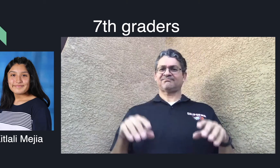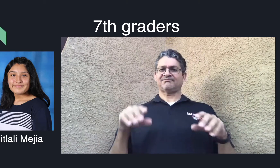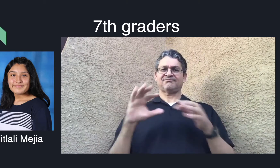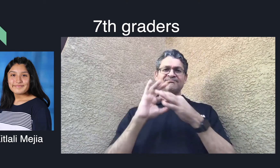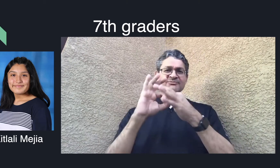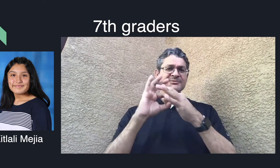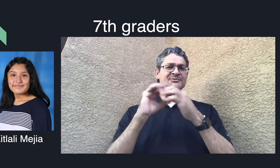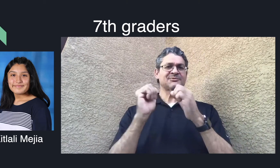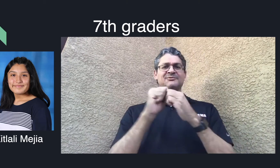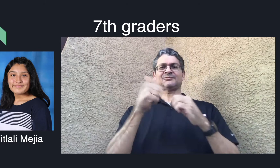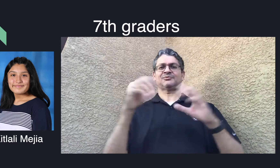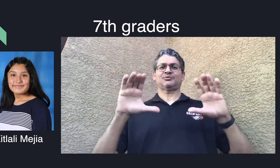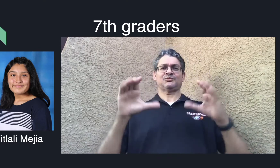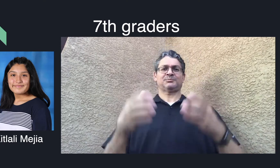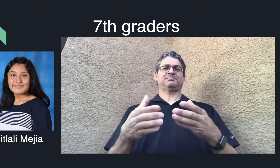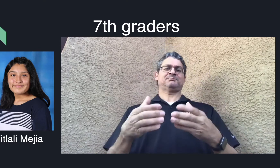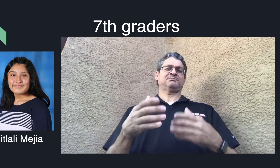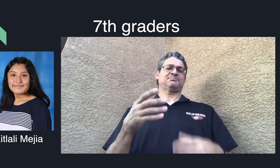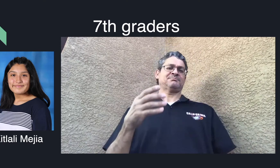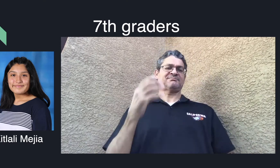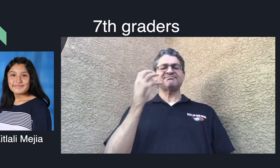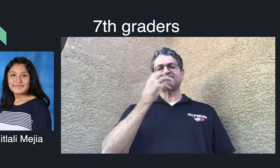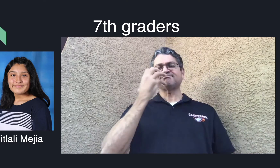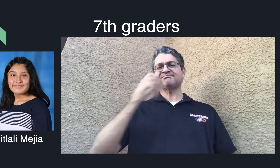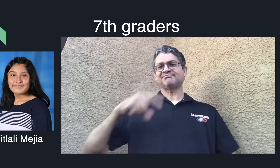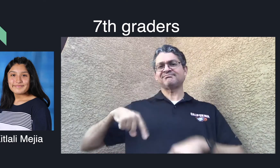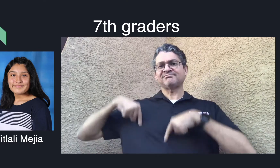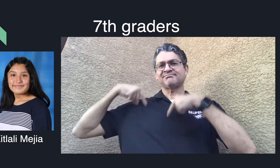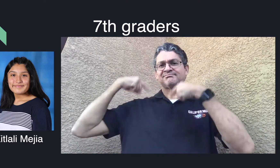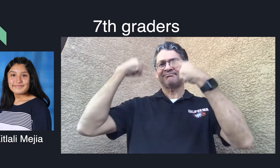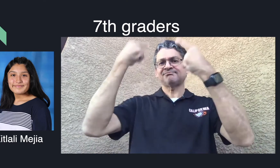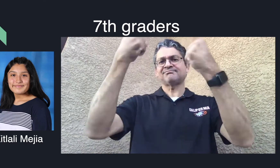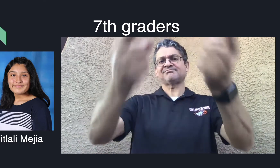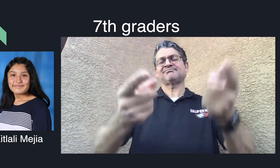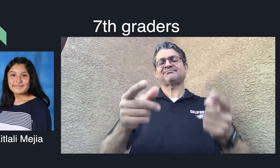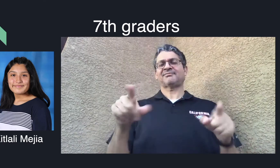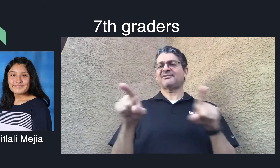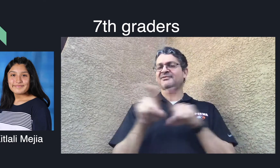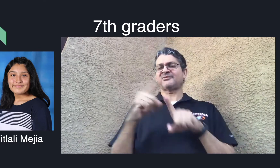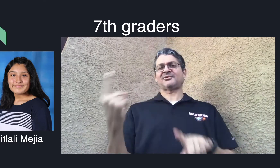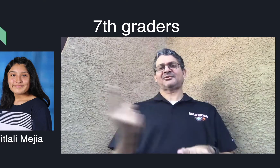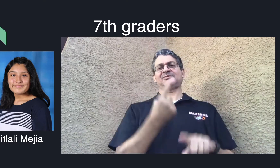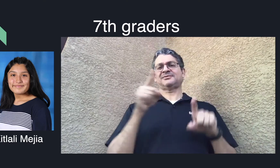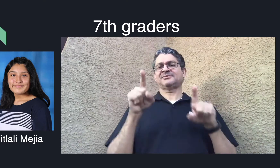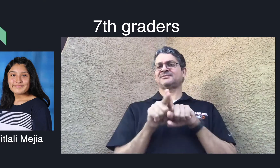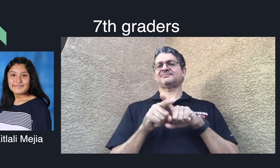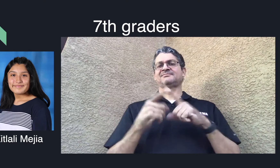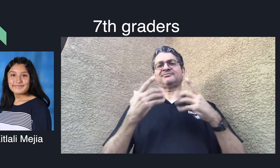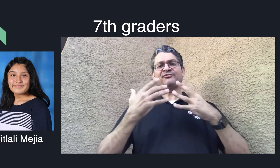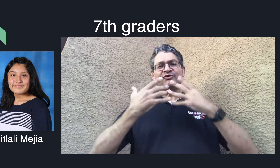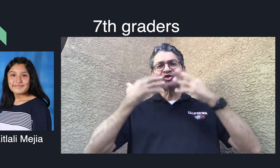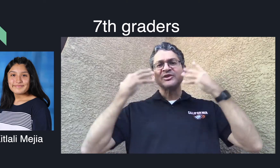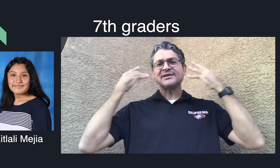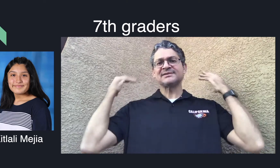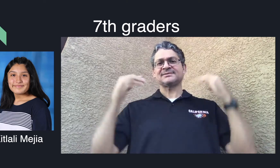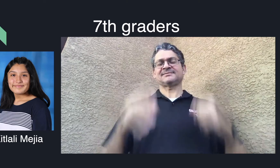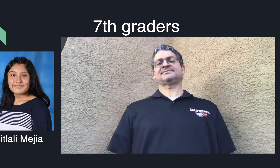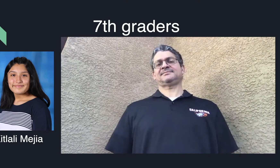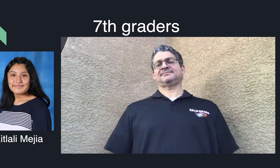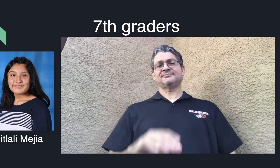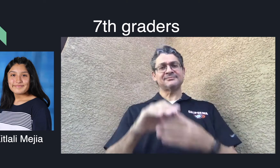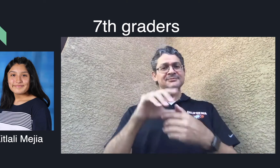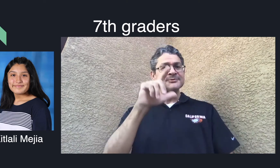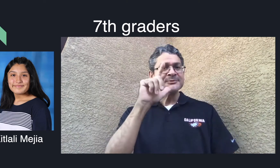pays attention, cooperates with the group. Wow. Always